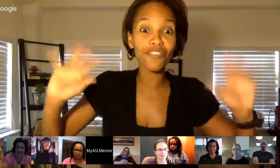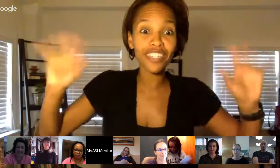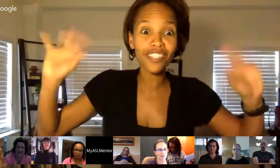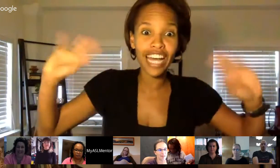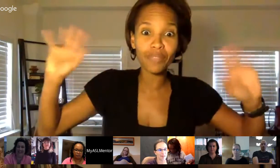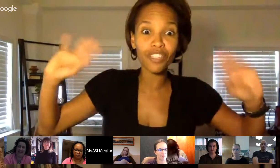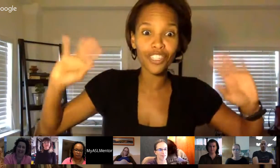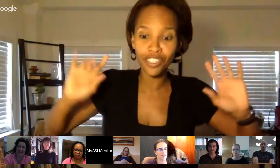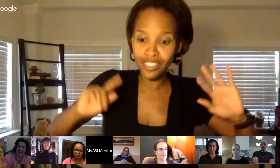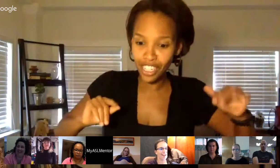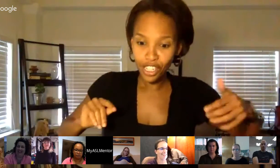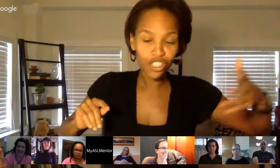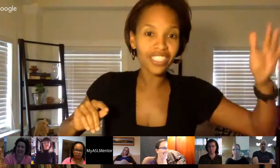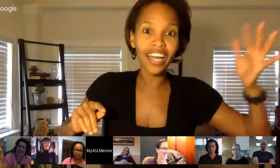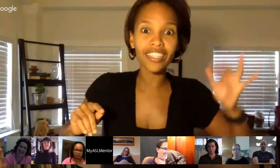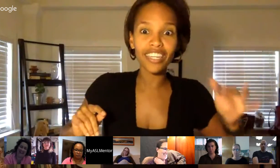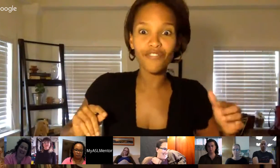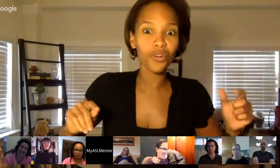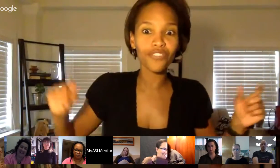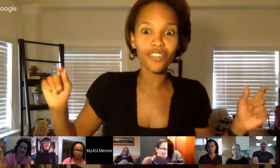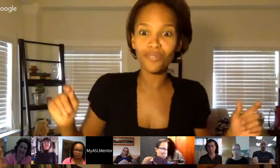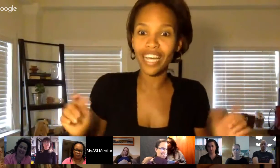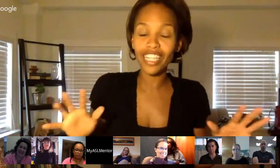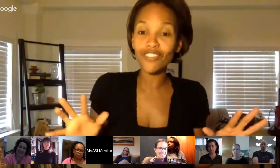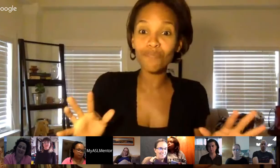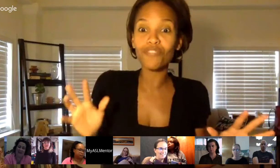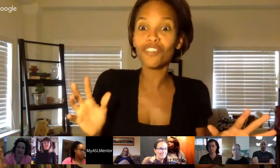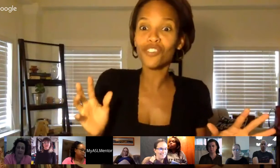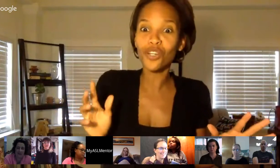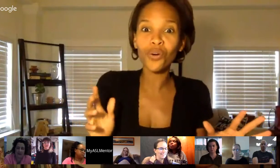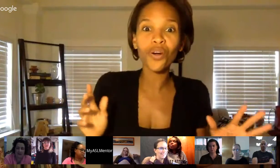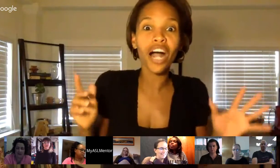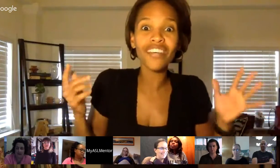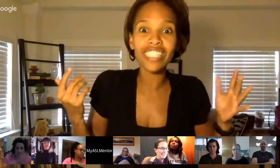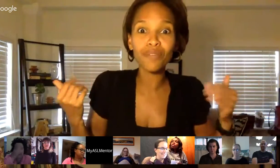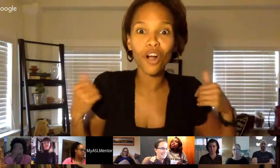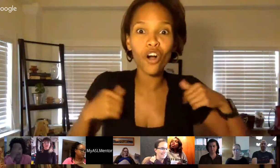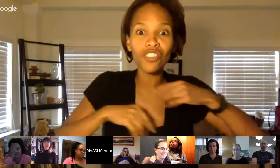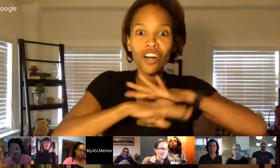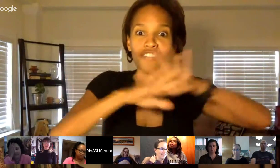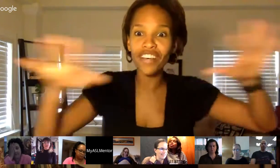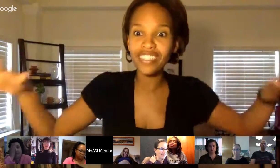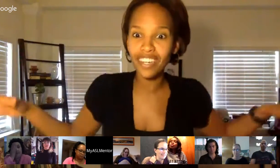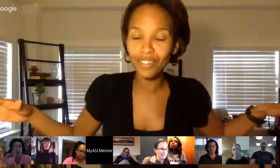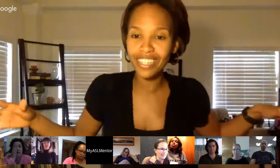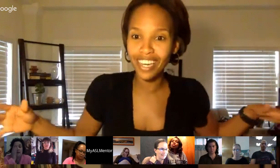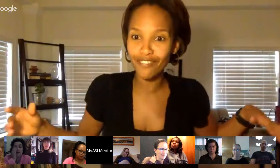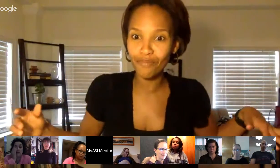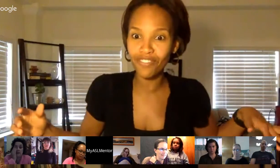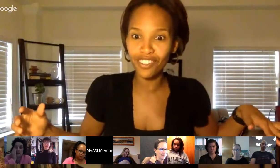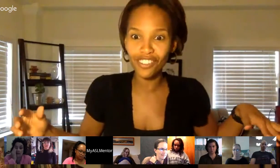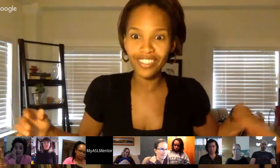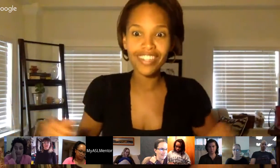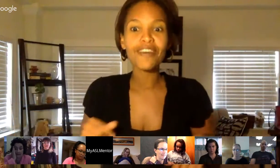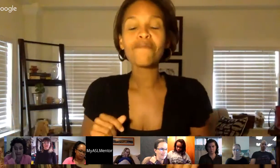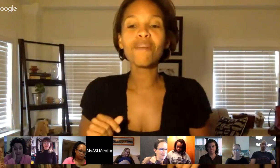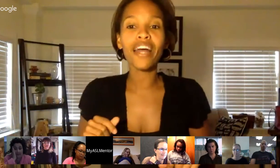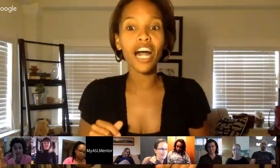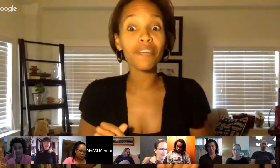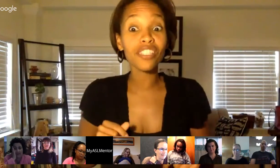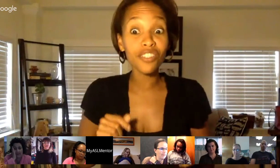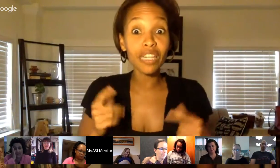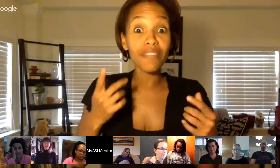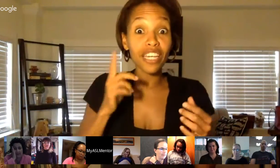for privilege. As we learned, she signed like 4 different signs for privilege. So obviously we're all still on the fence on what the sign for privilege is.